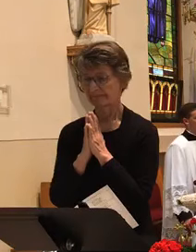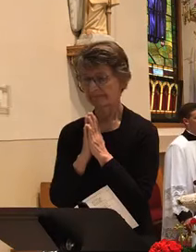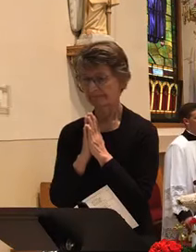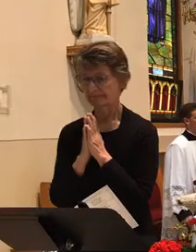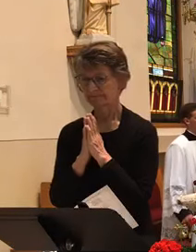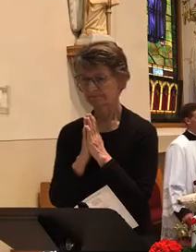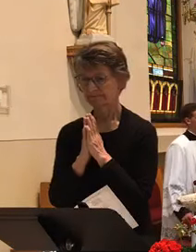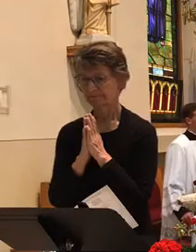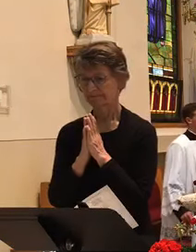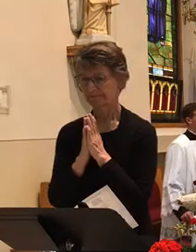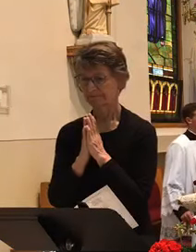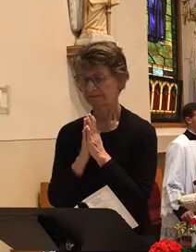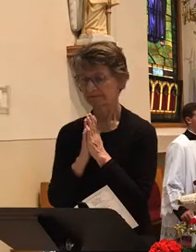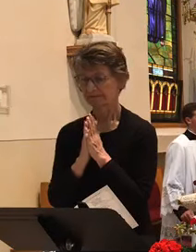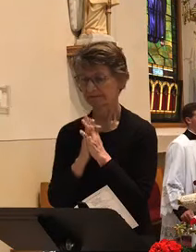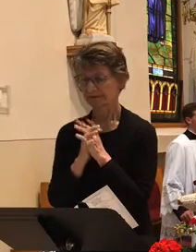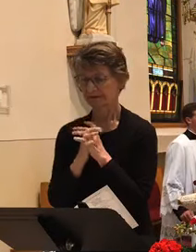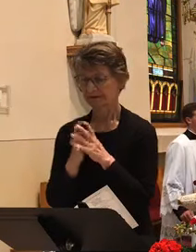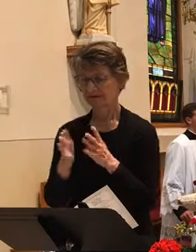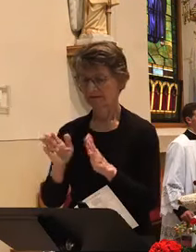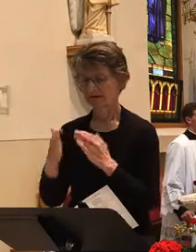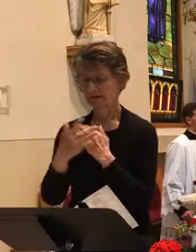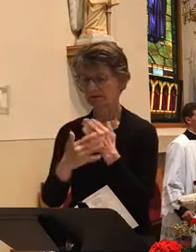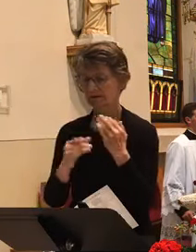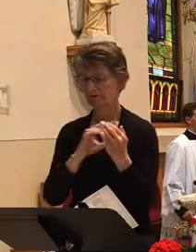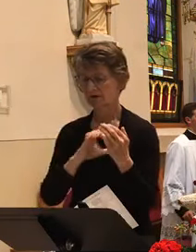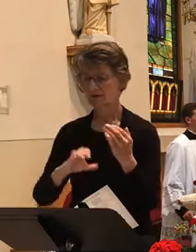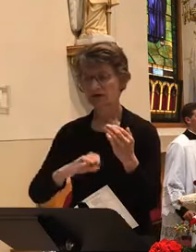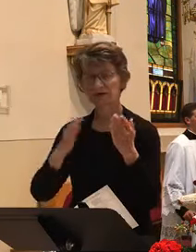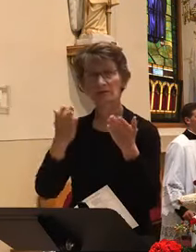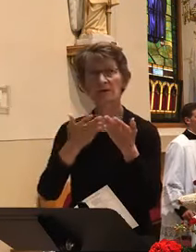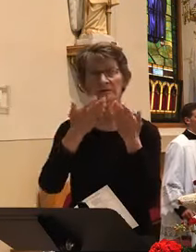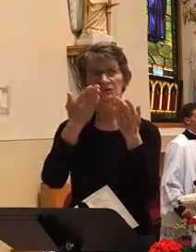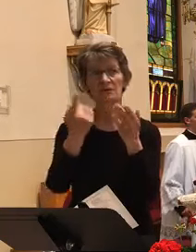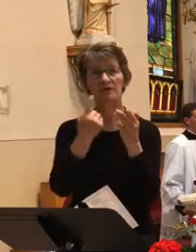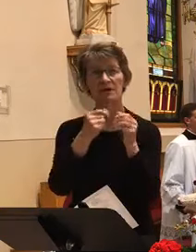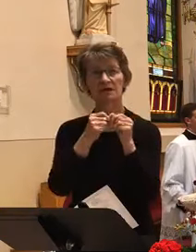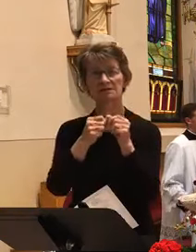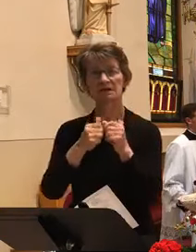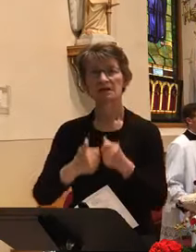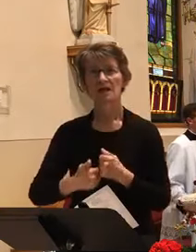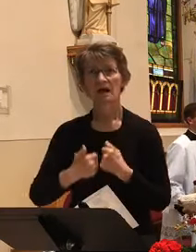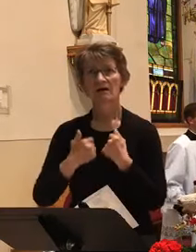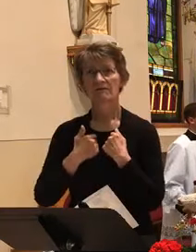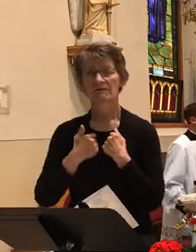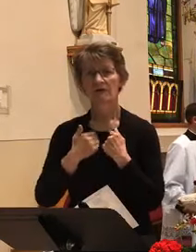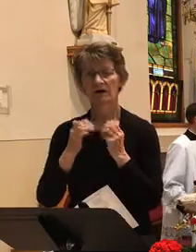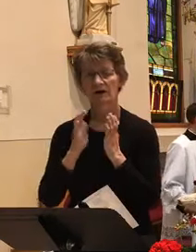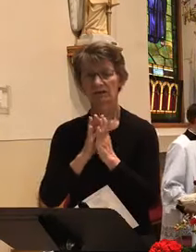May the blood of Christ bring me to everlasting life. Amen.